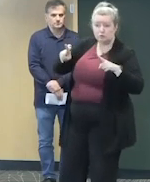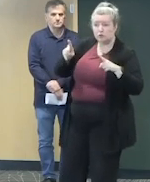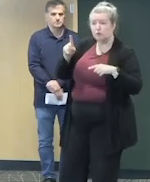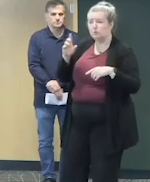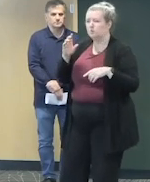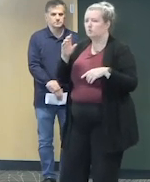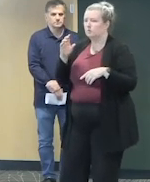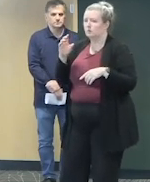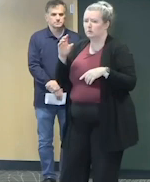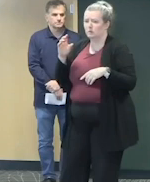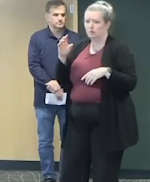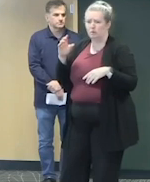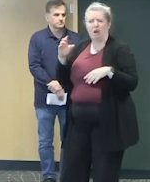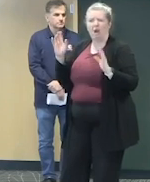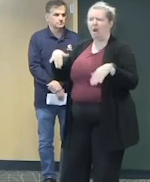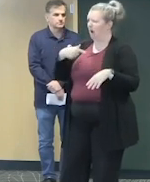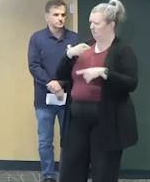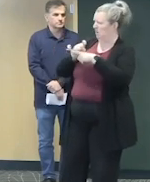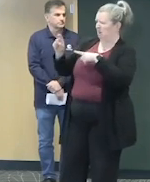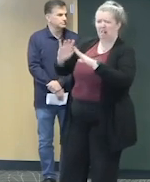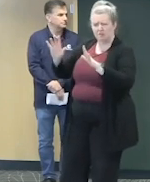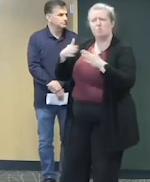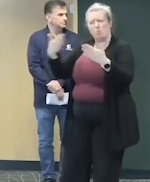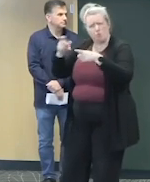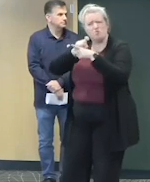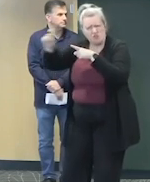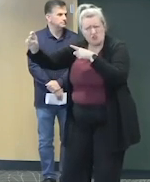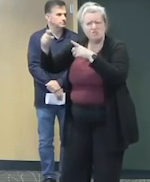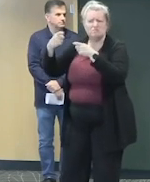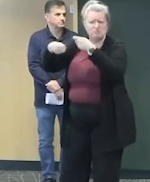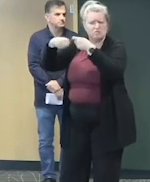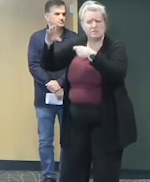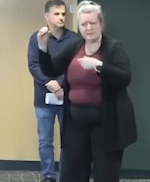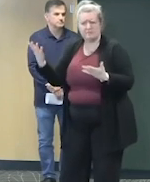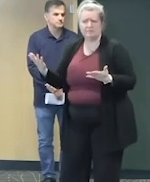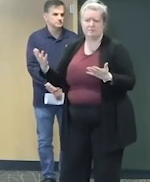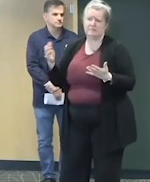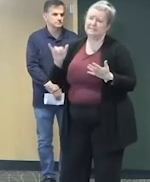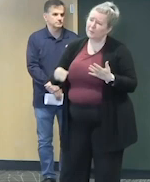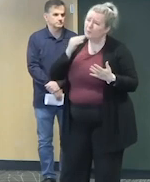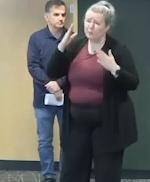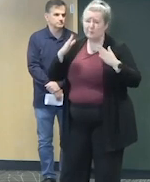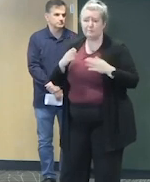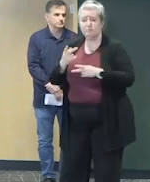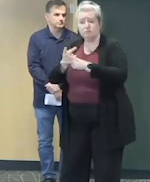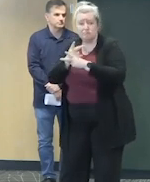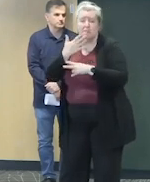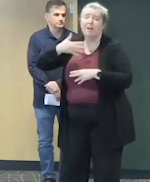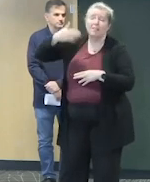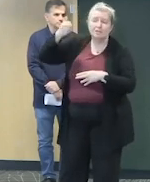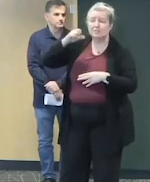off the road, stay off the road. To Chris's good suggestion, keep an eye out for your neighbors, particularly the elderly and the